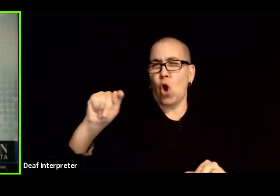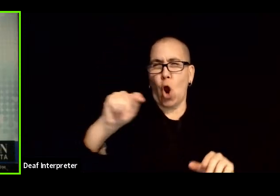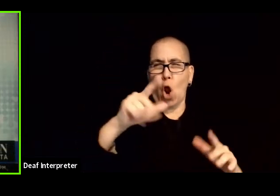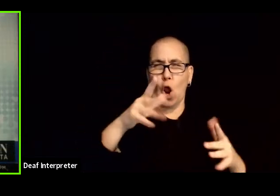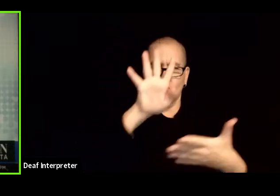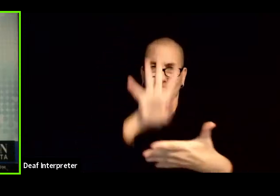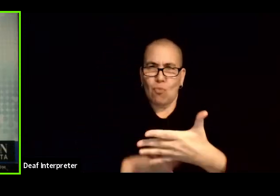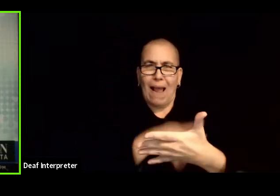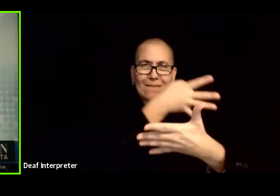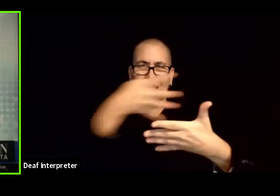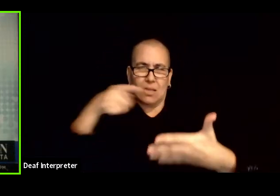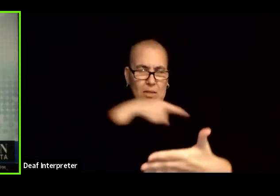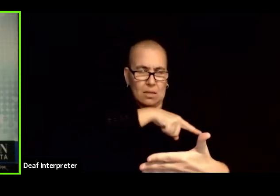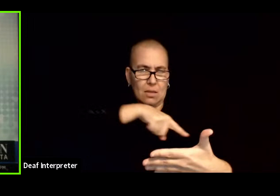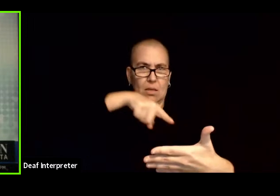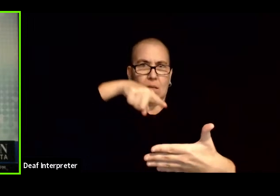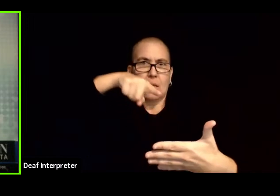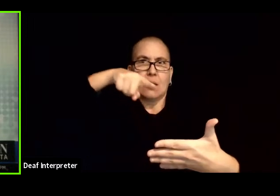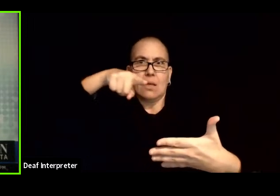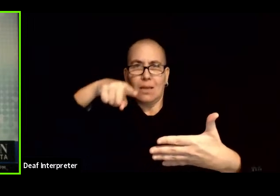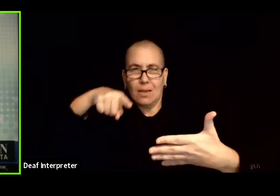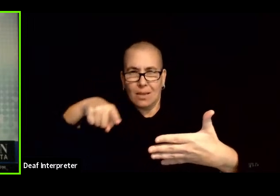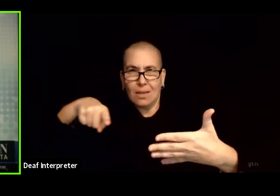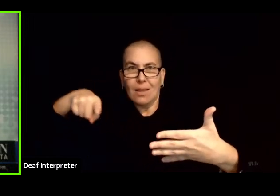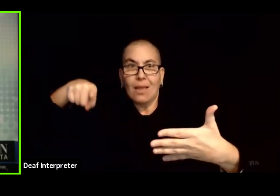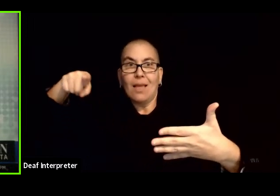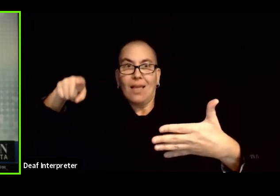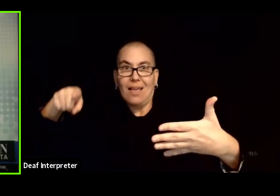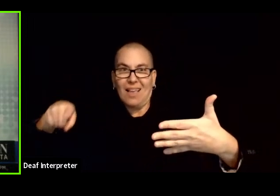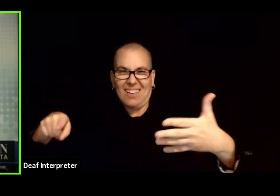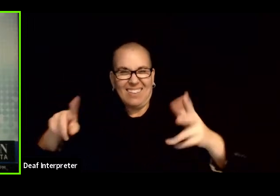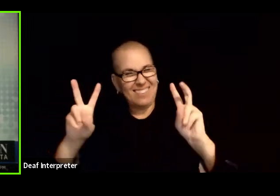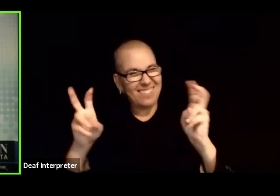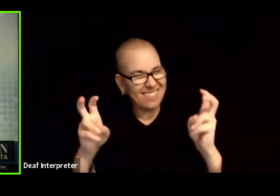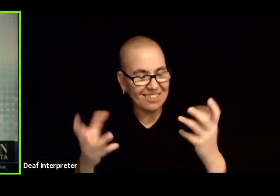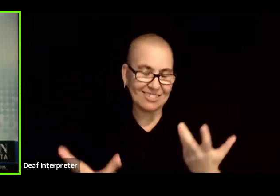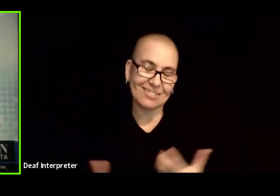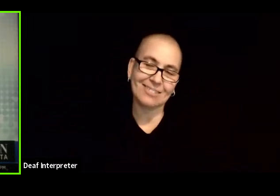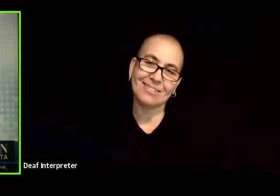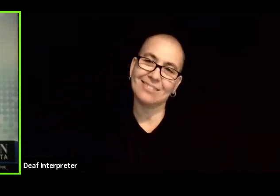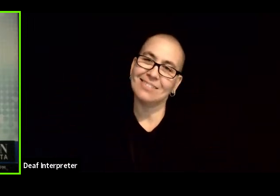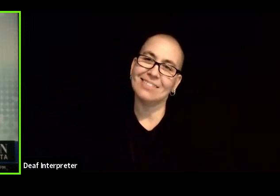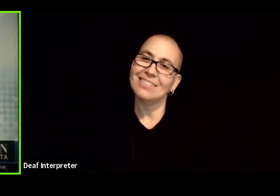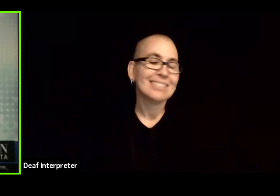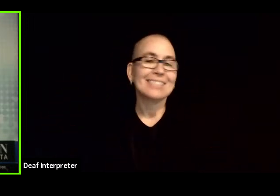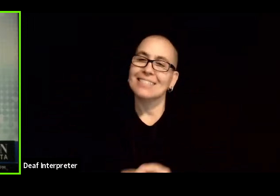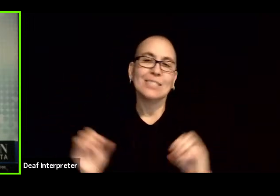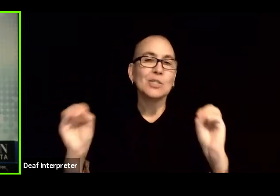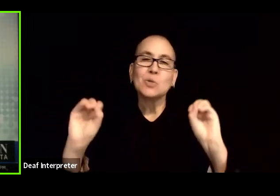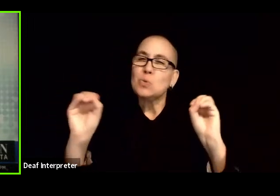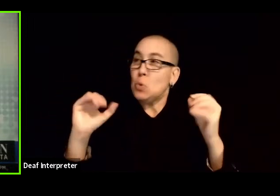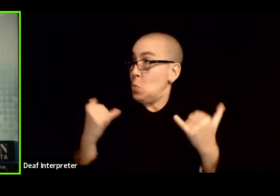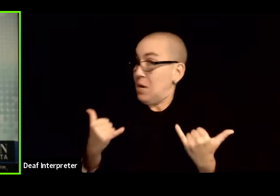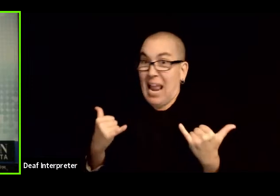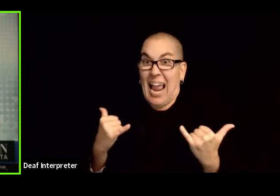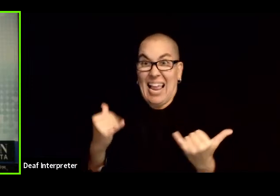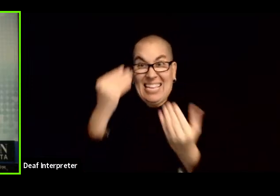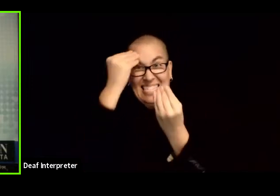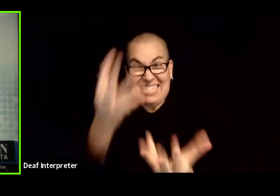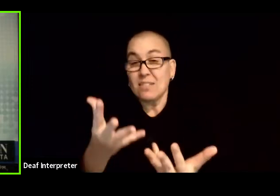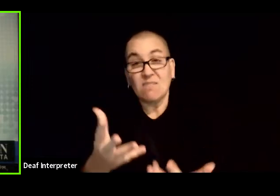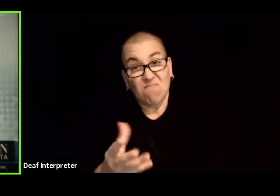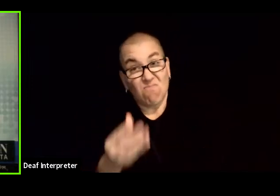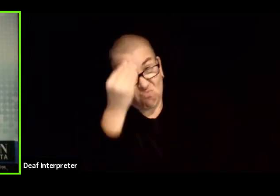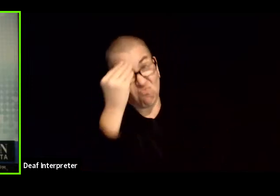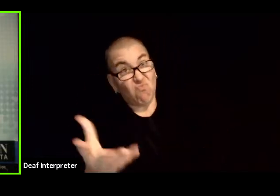have anything that I can share with you today on that front, but certainly